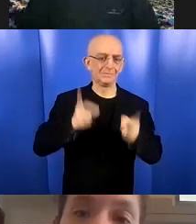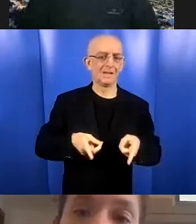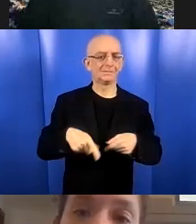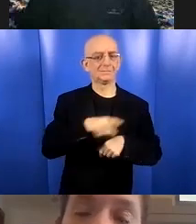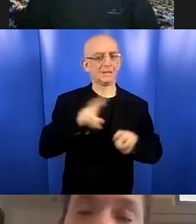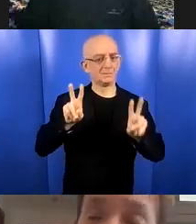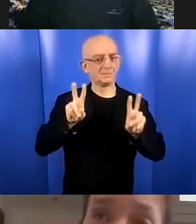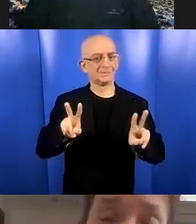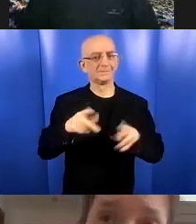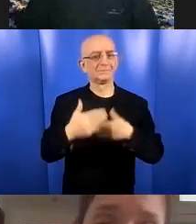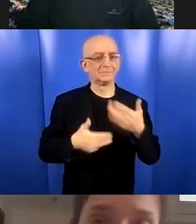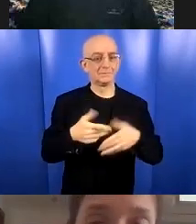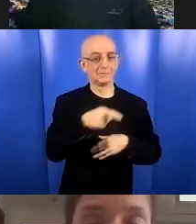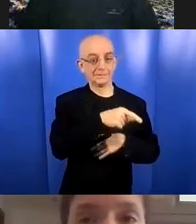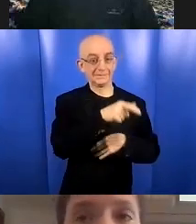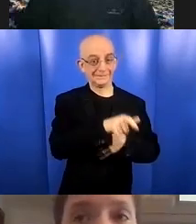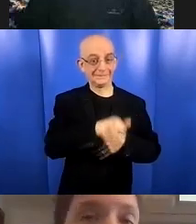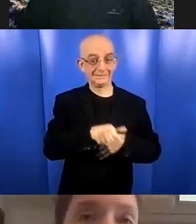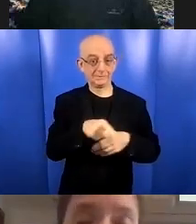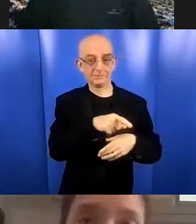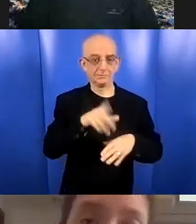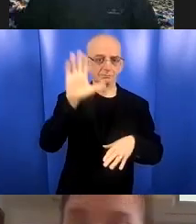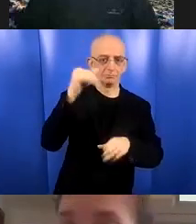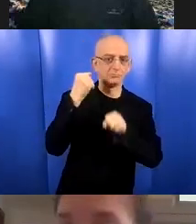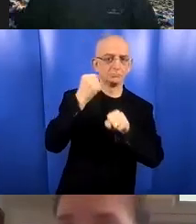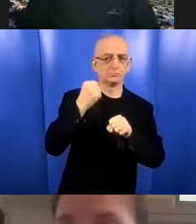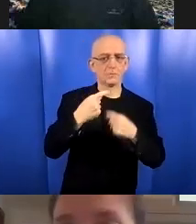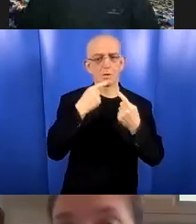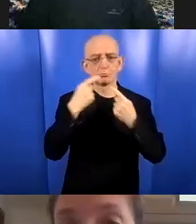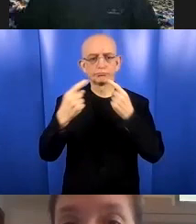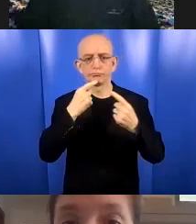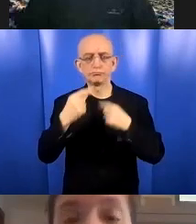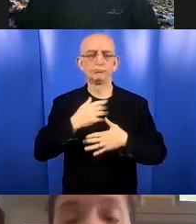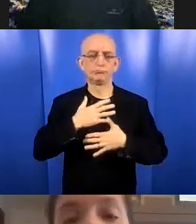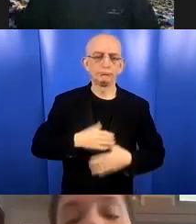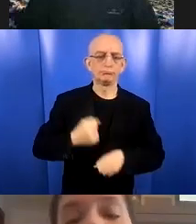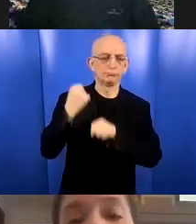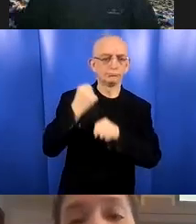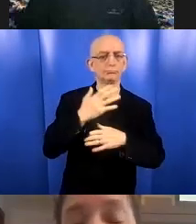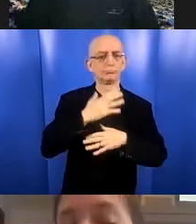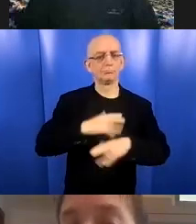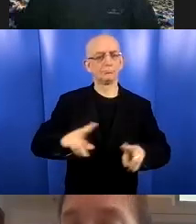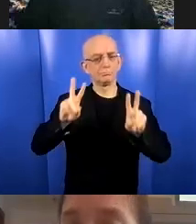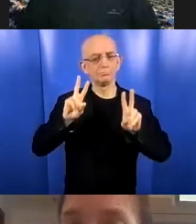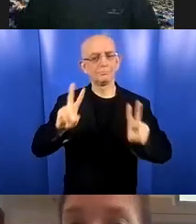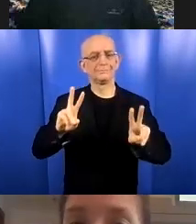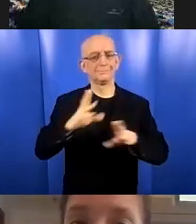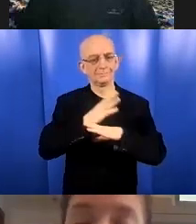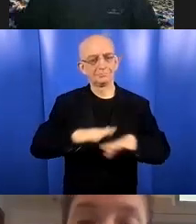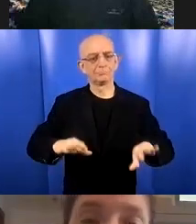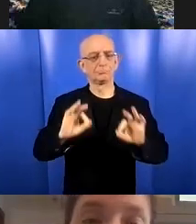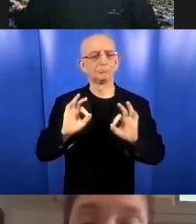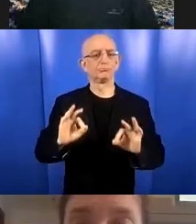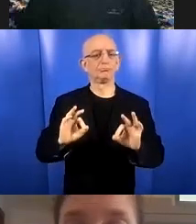being affected by restrictions. So just last month, for instance, in the UK, we recorded the case